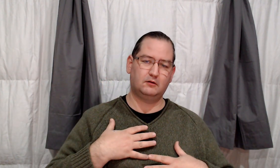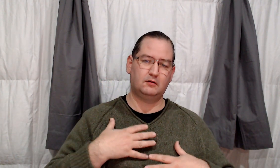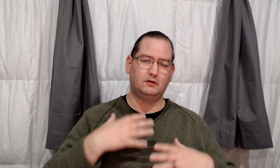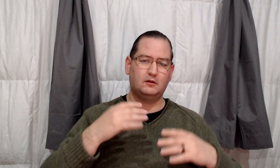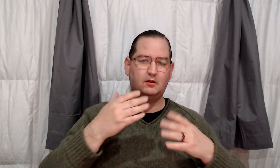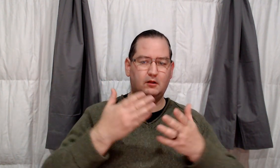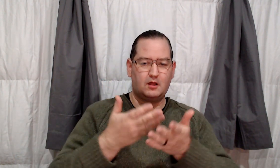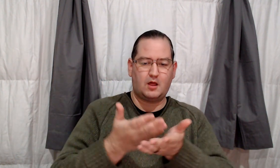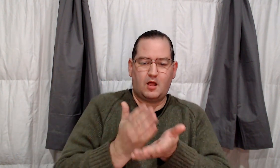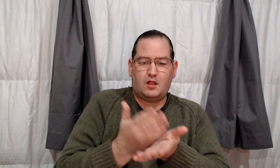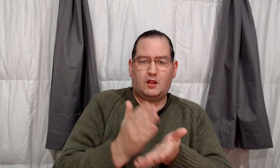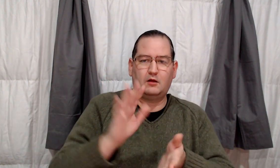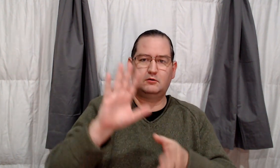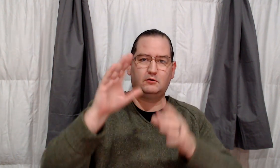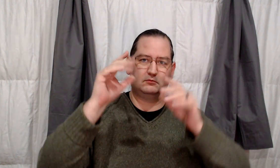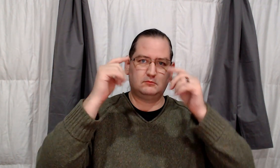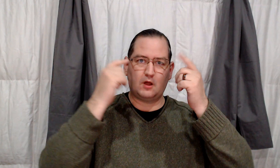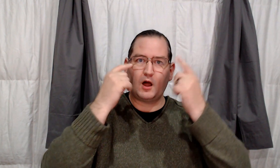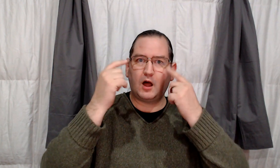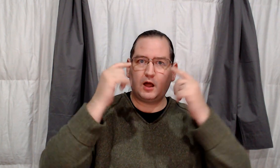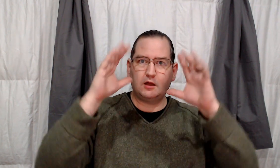free yourself forever from the smoking habit.